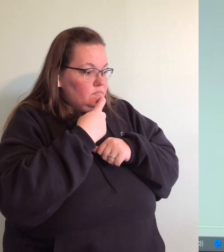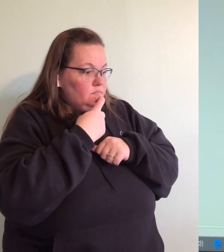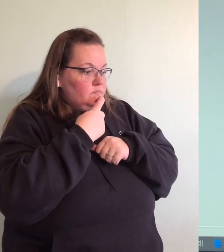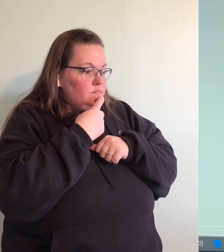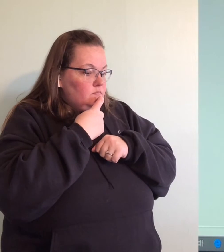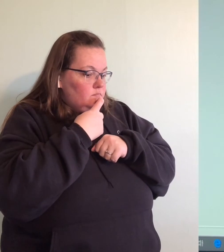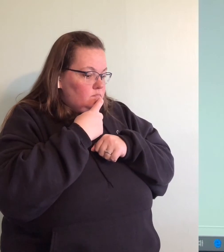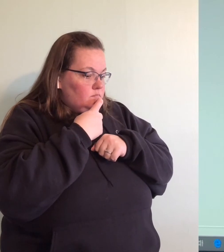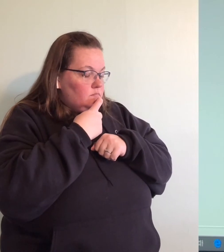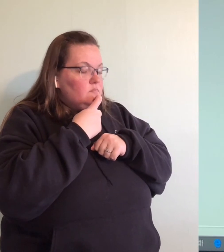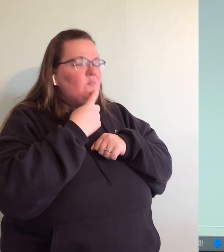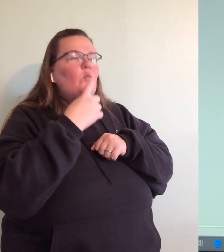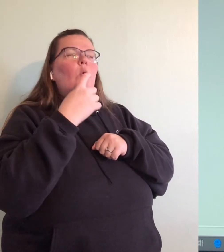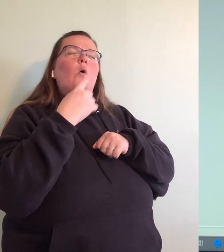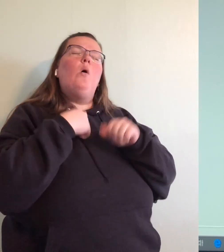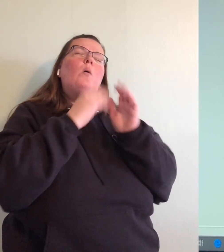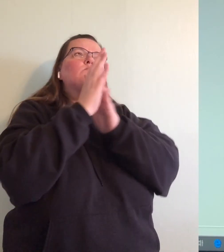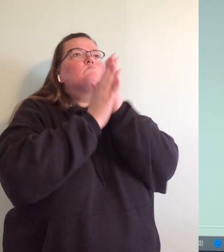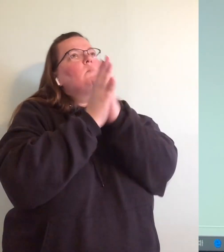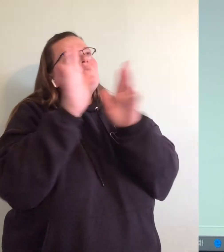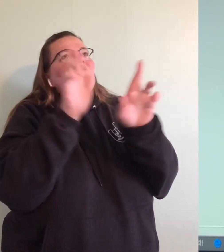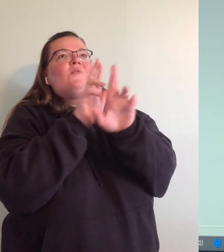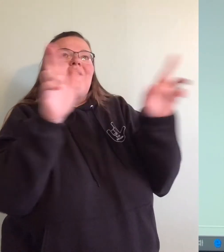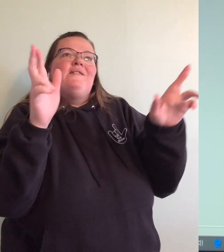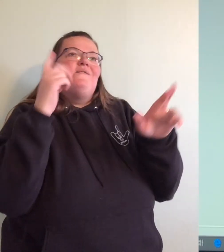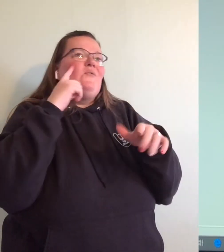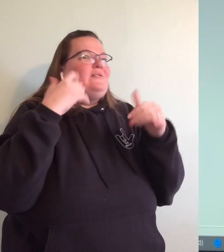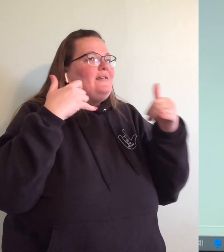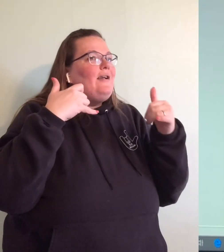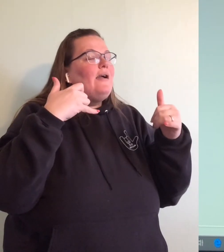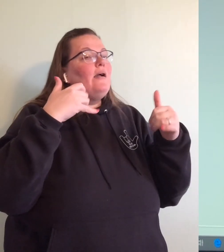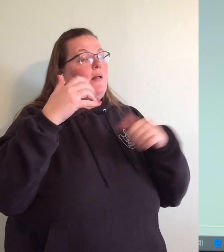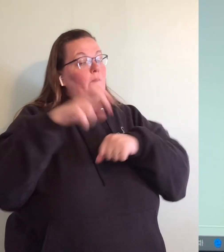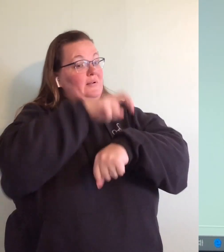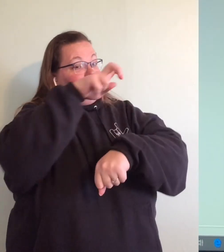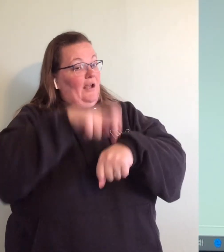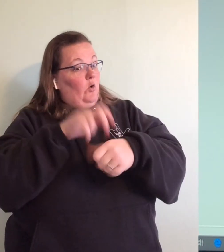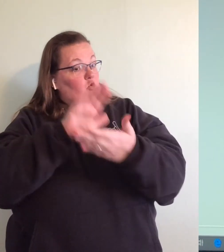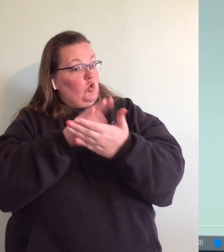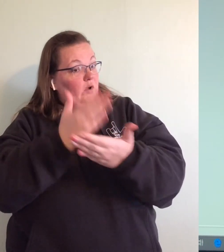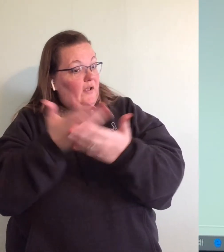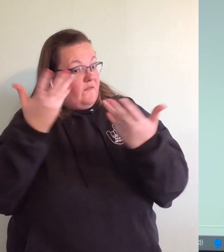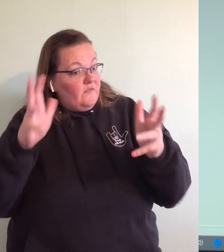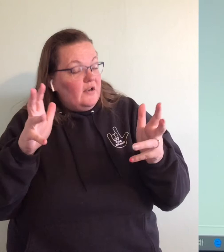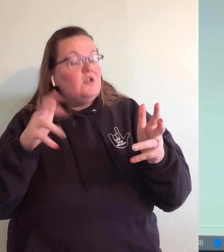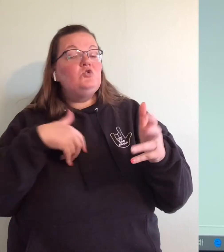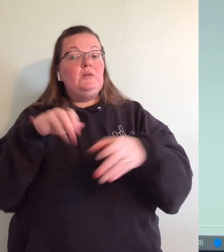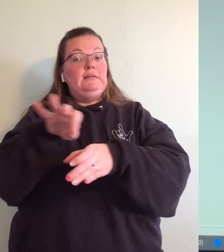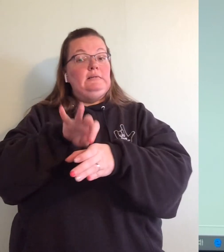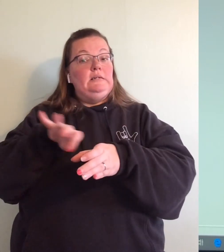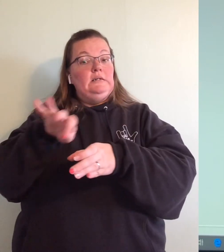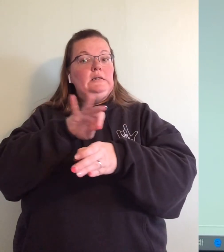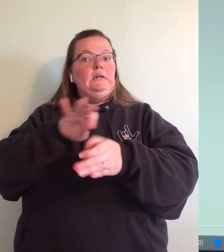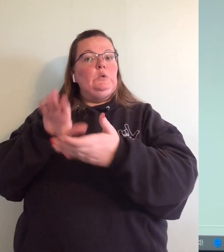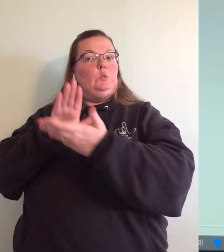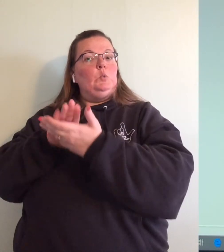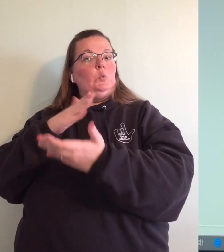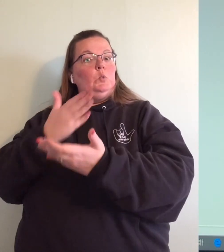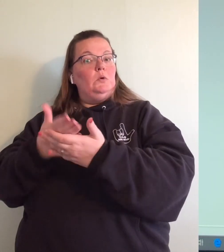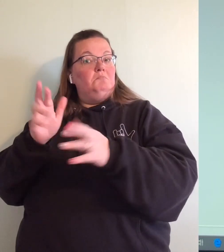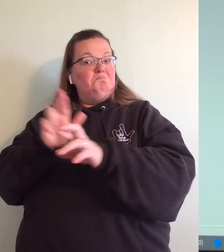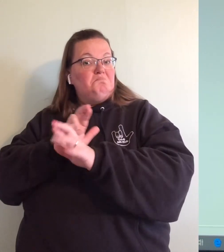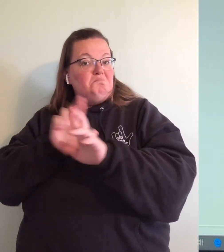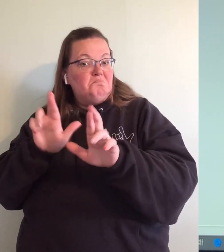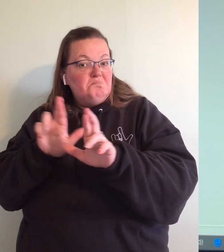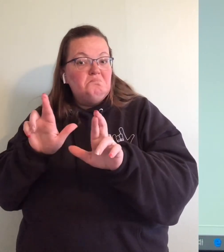ever I should live to see this day. The potatoes are on boiling and the kettle's singing, I dare say, Mr. Beaver. You'll